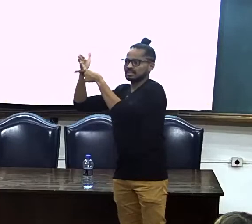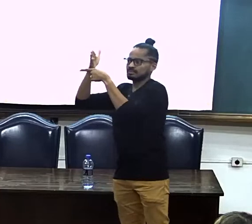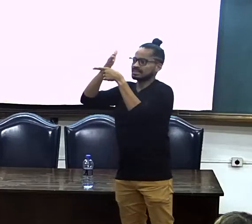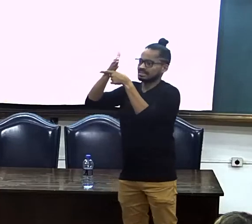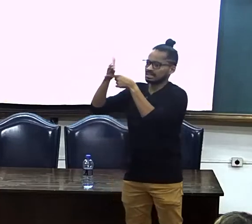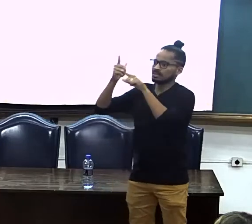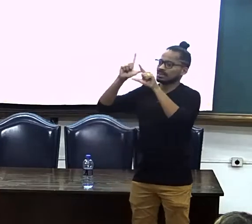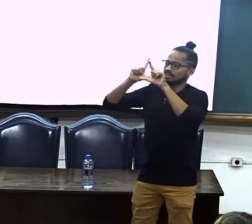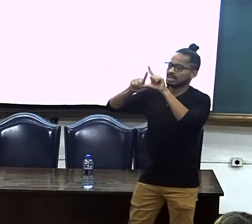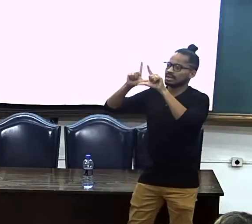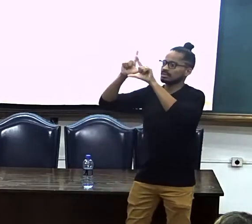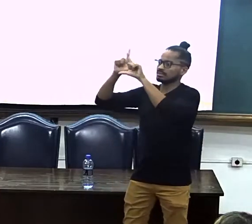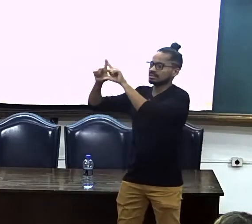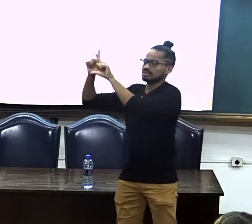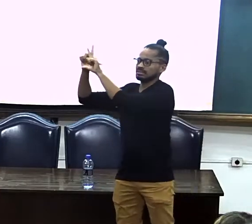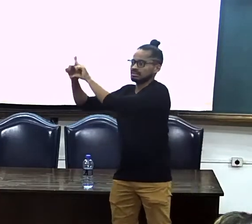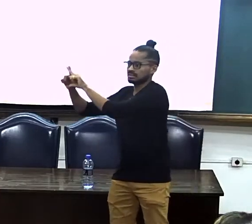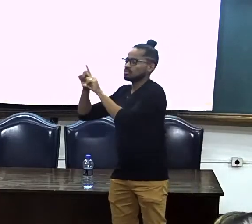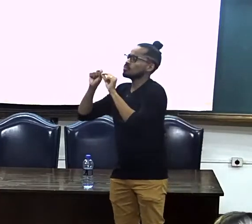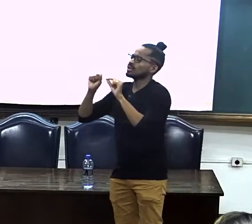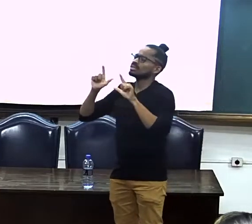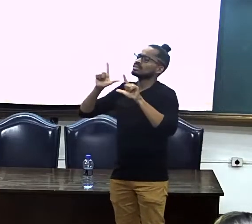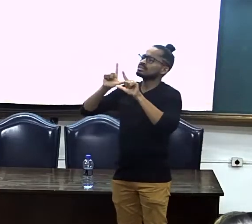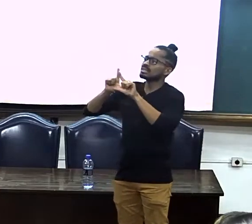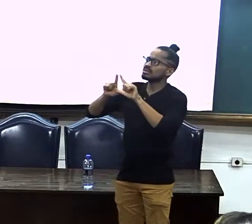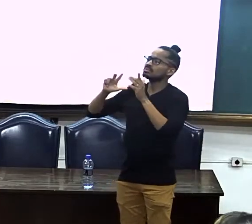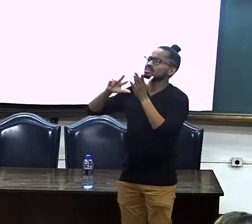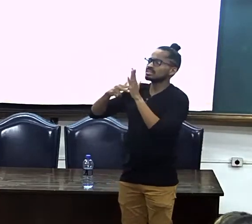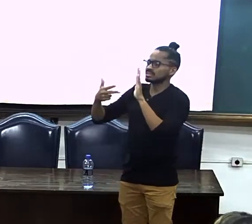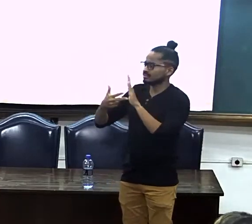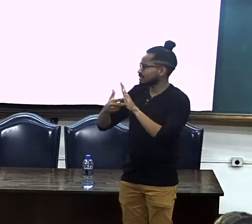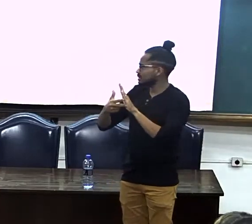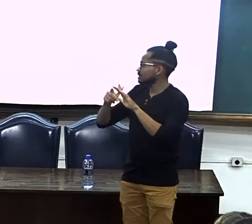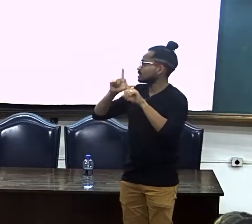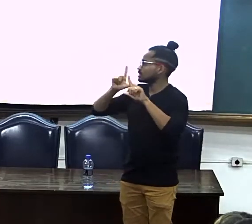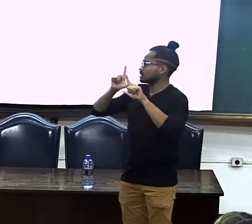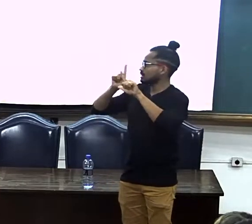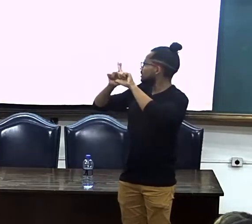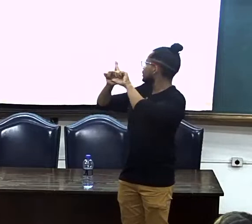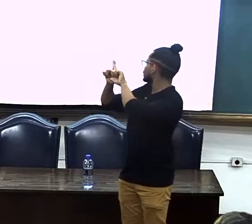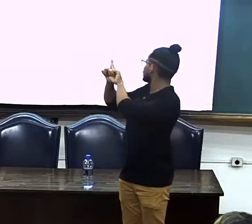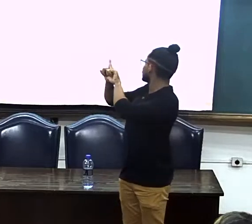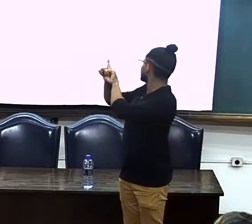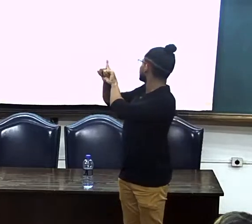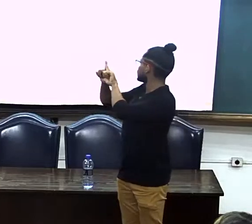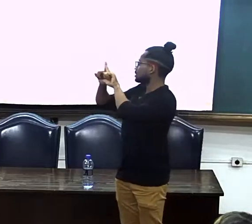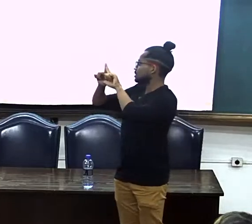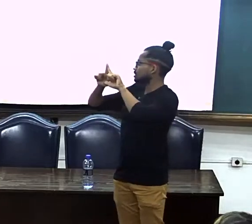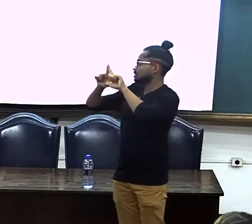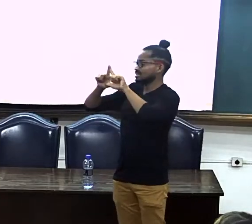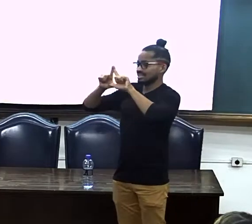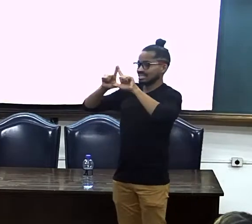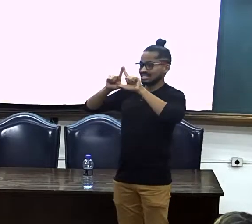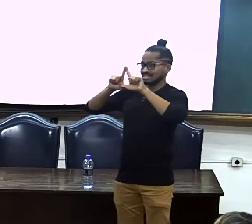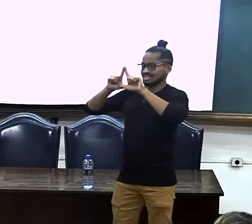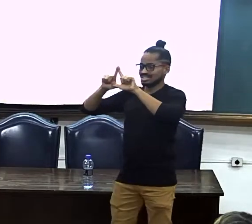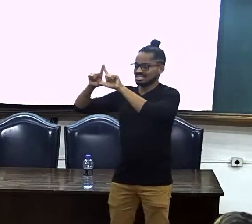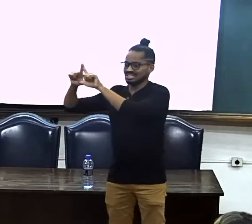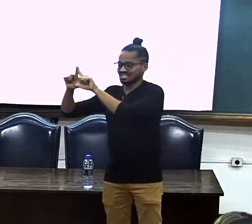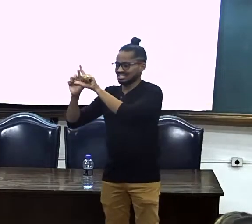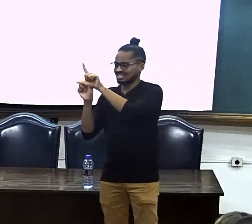such that only one place do the triangles touch. It touches between one and